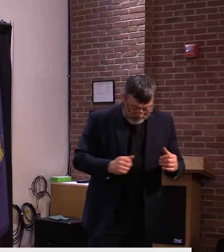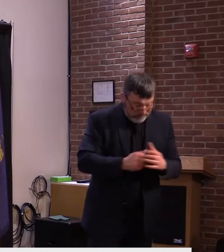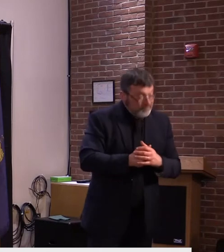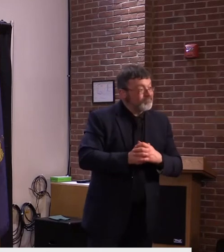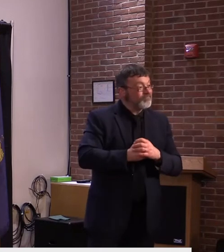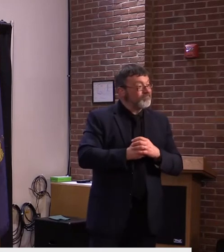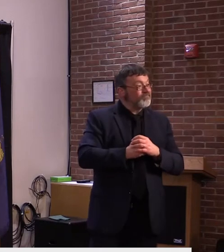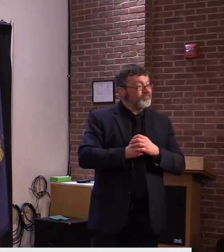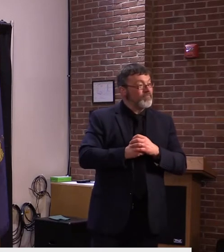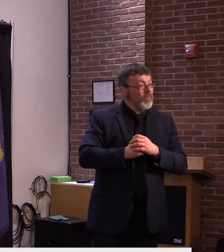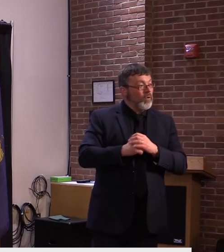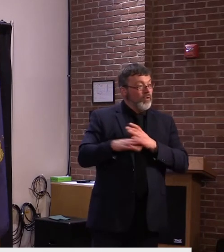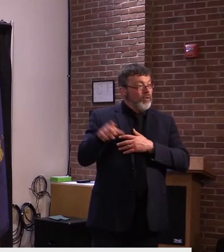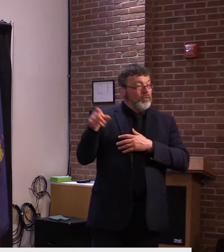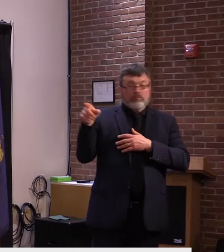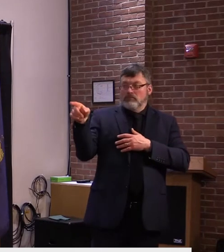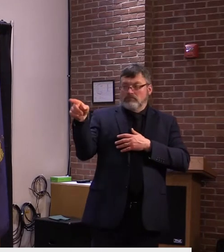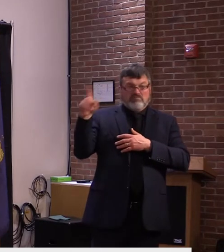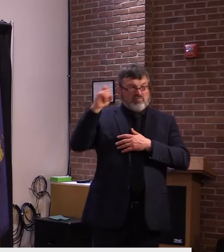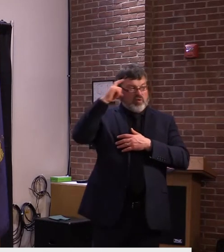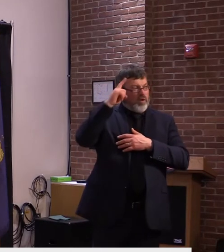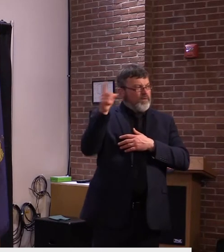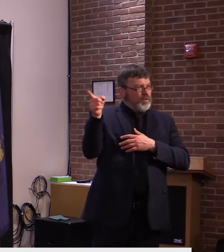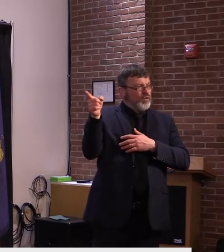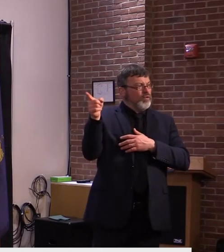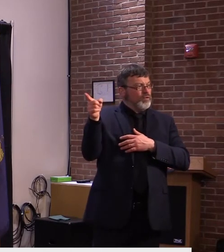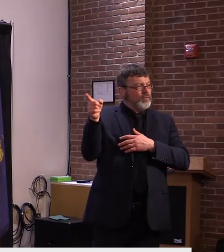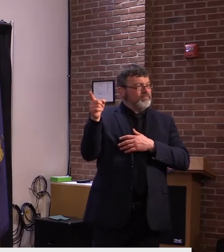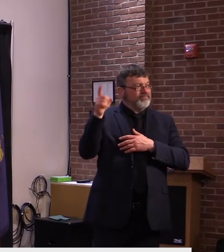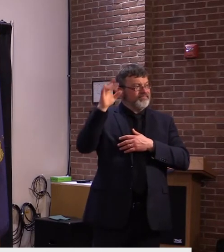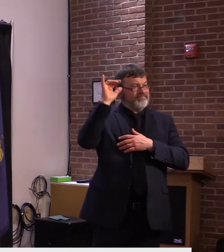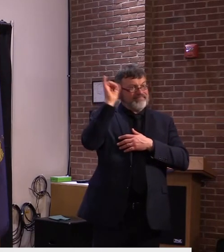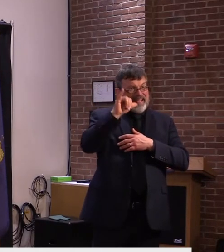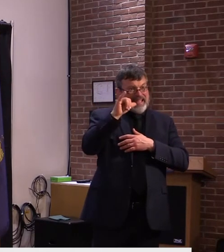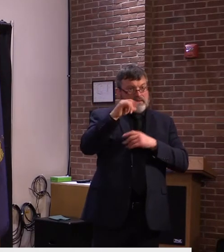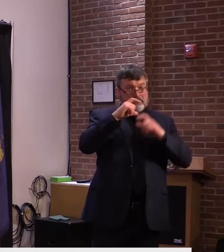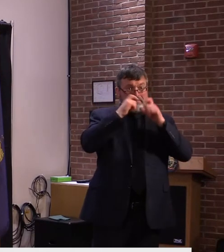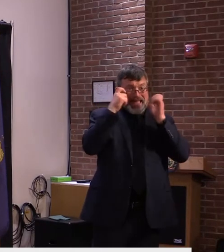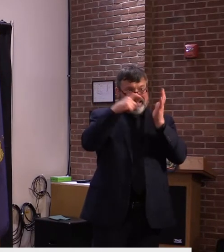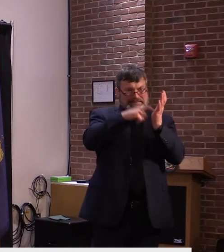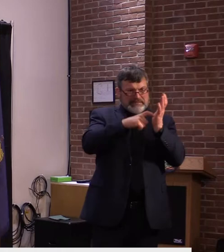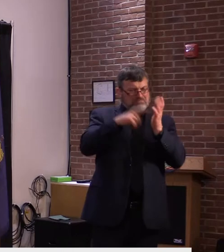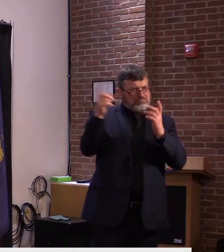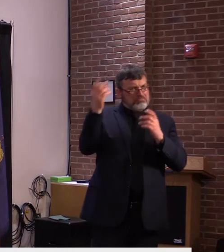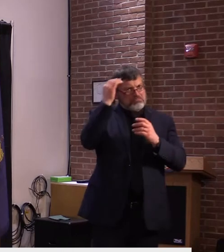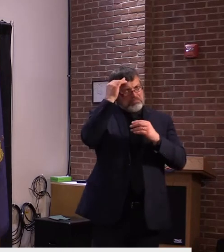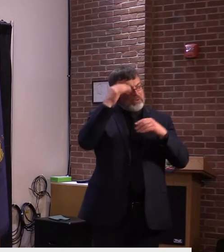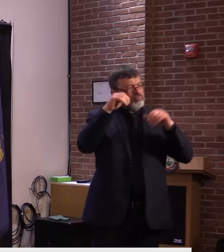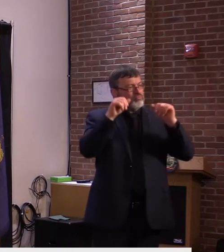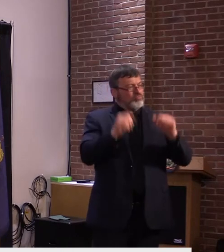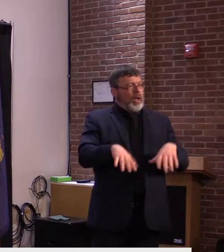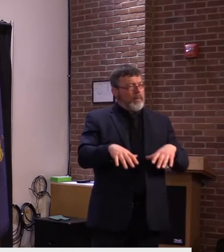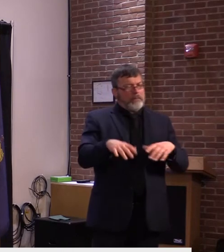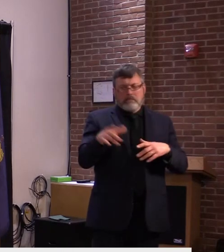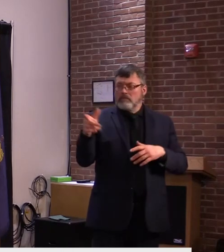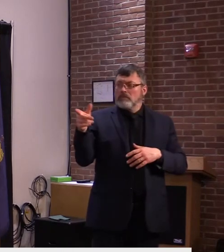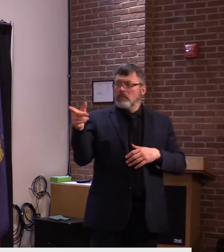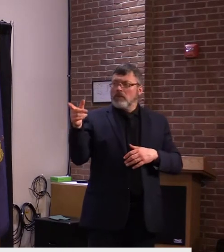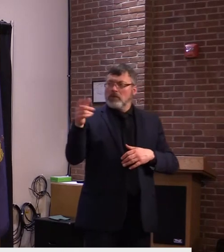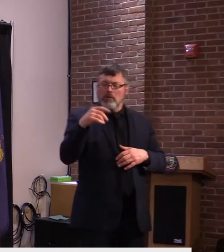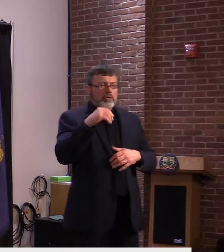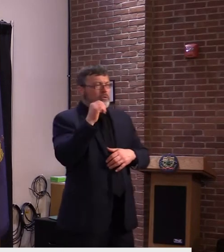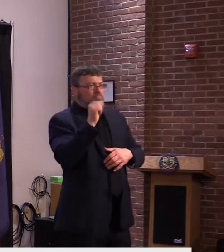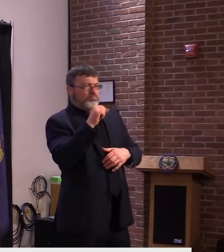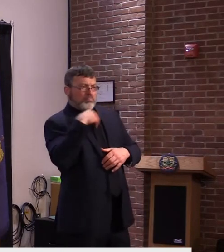As you kind of contemplate dropping the mask mandate in schools, you know, you kind of put